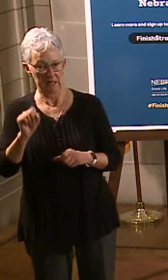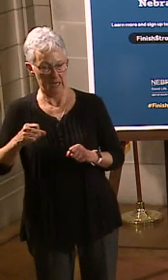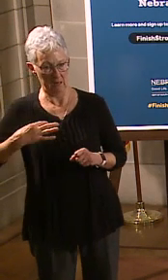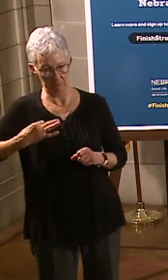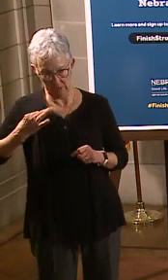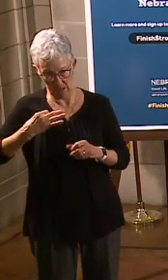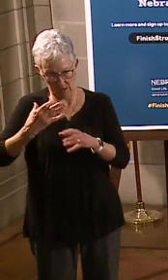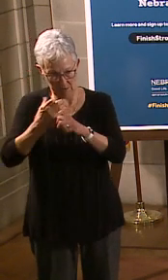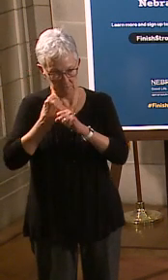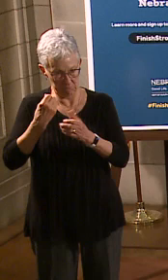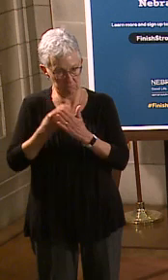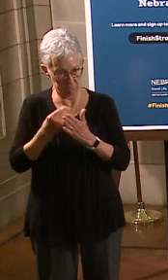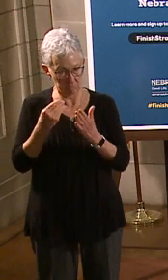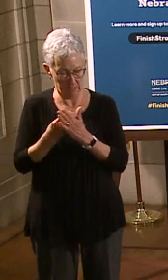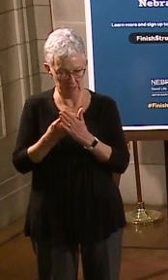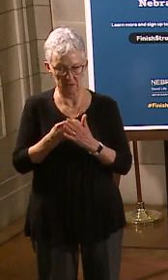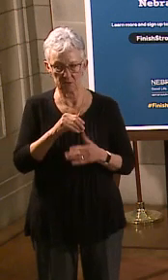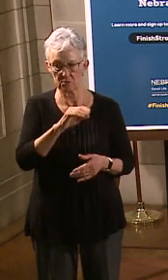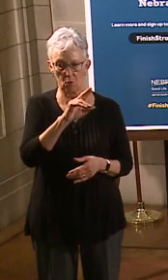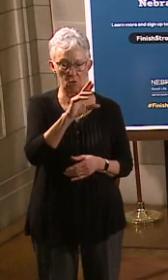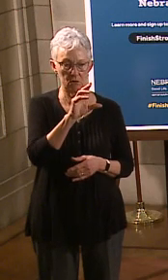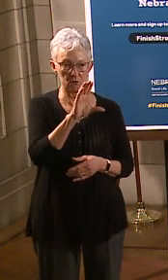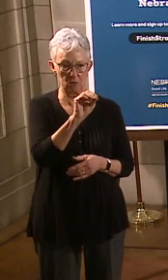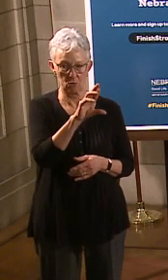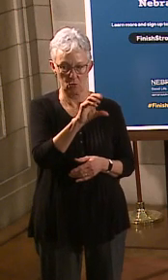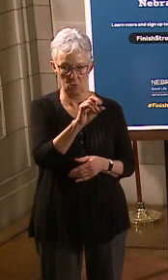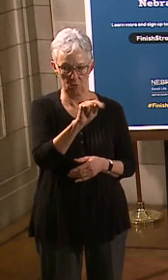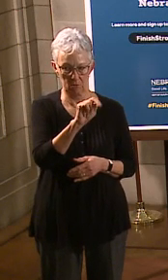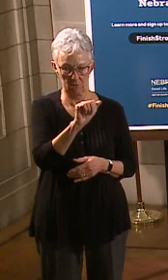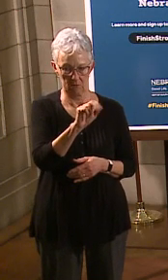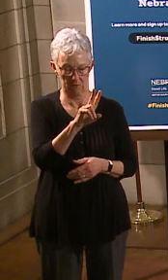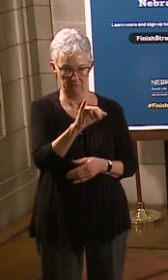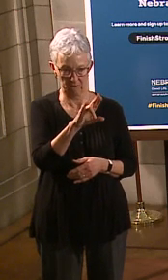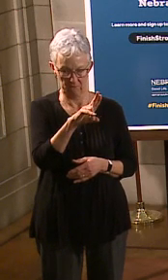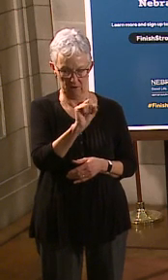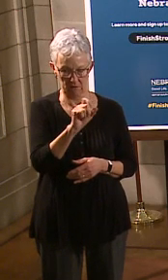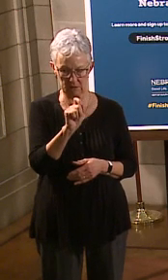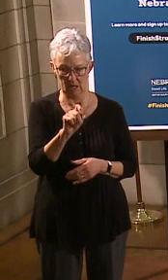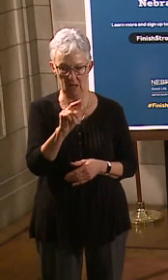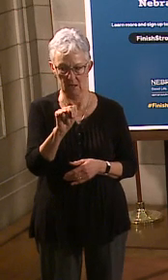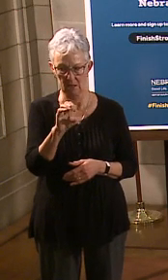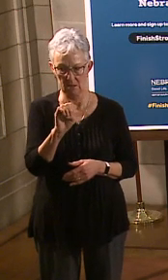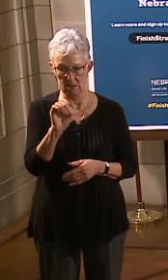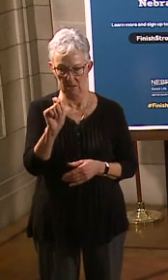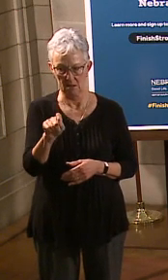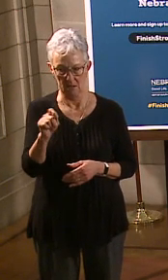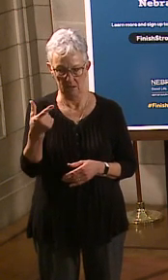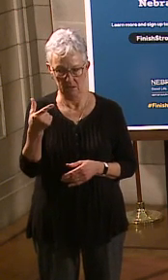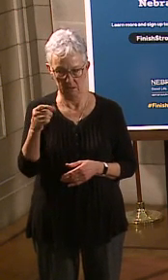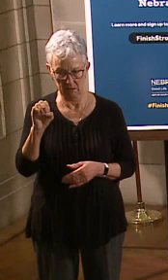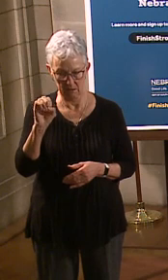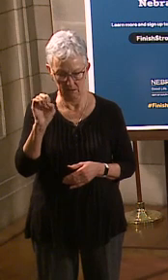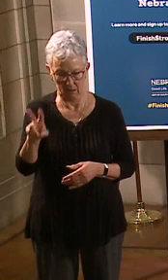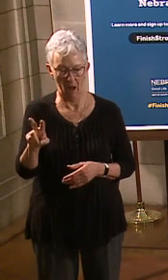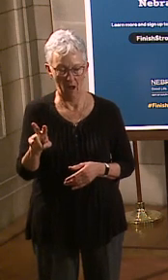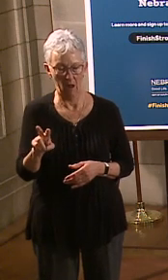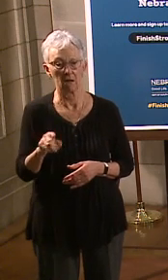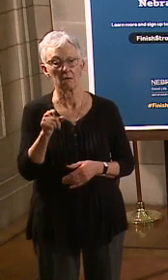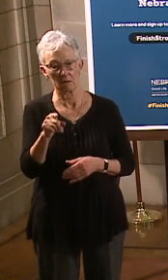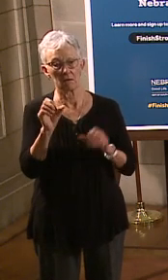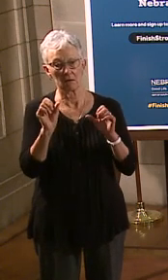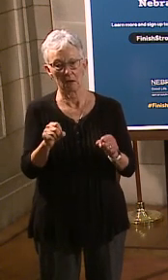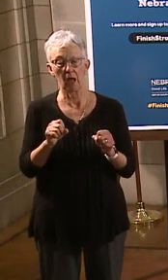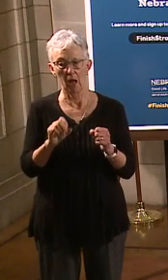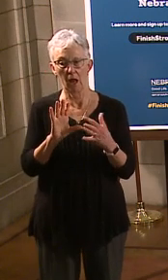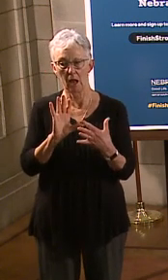state. You can go to coronavirus.nebraska.gov to find that, to be able to apply for the state program or to get links to the